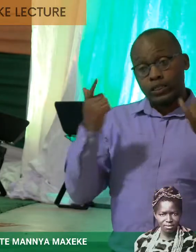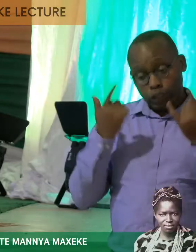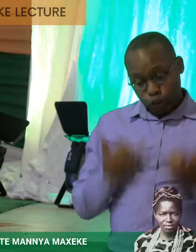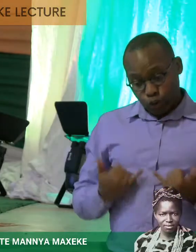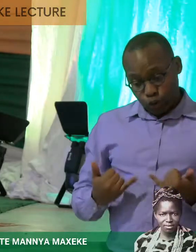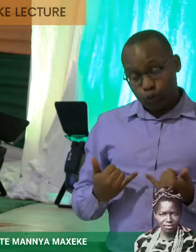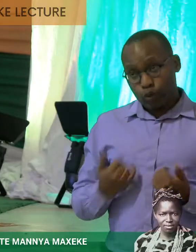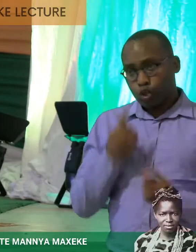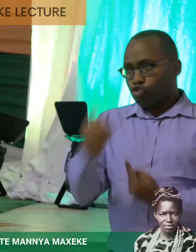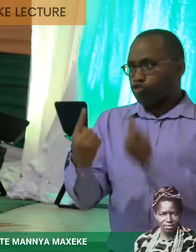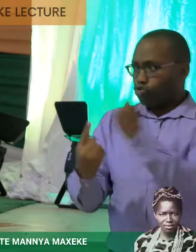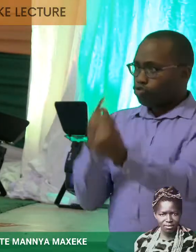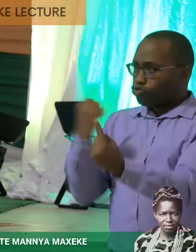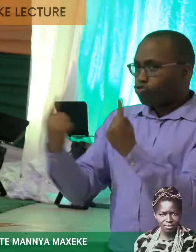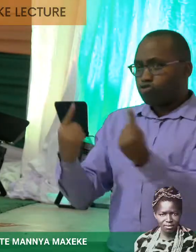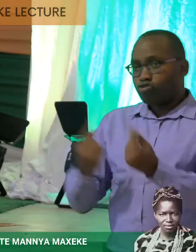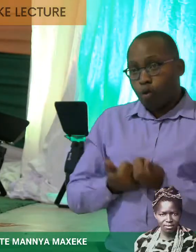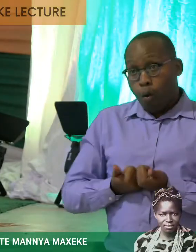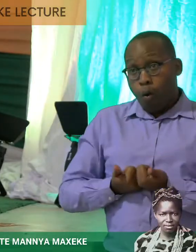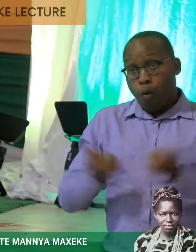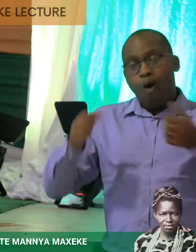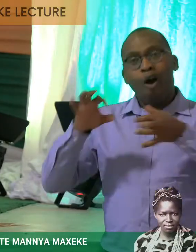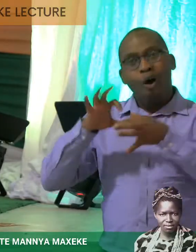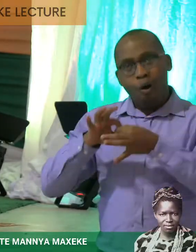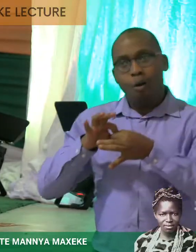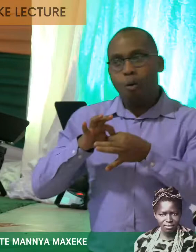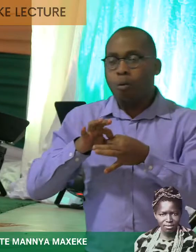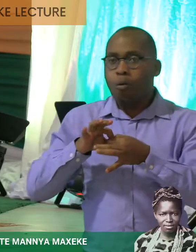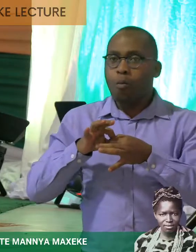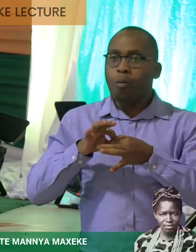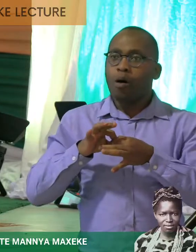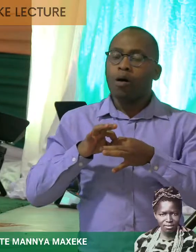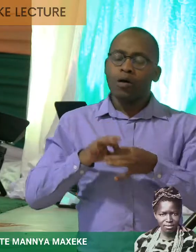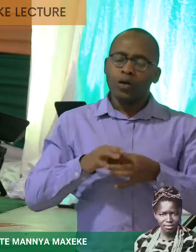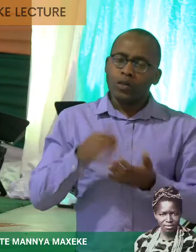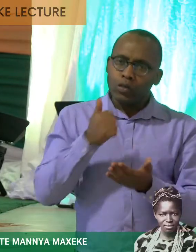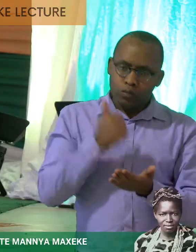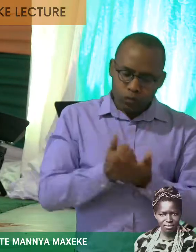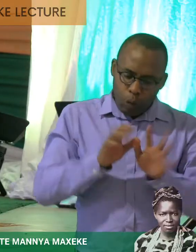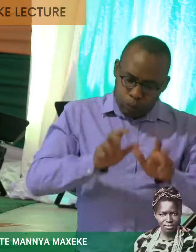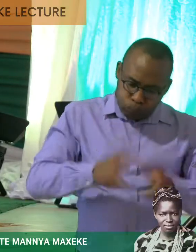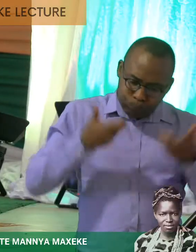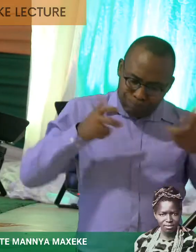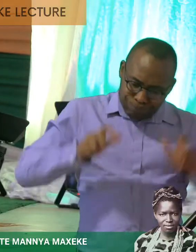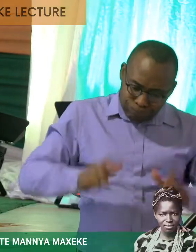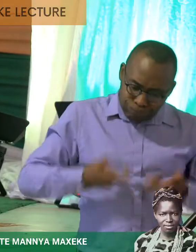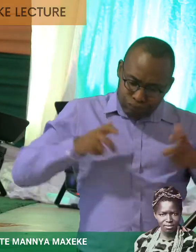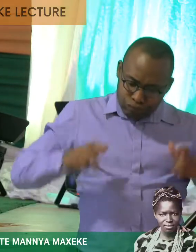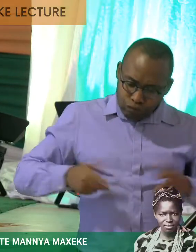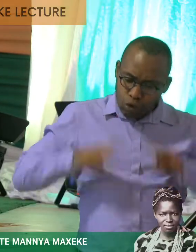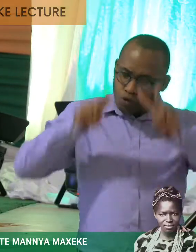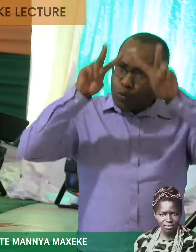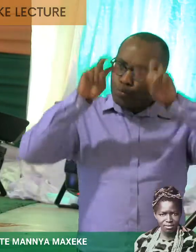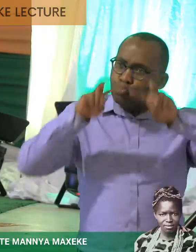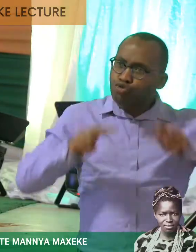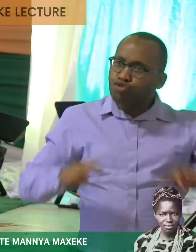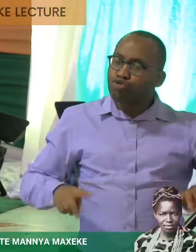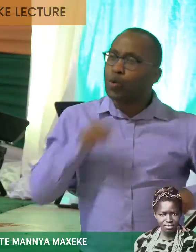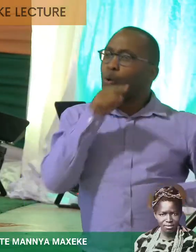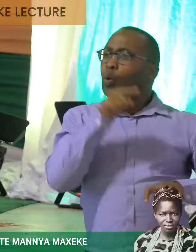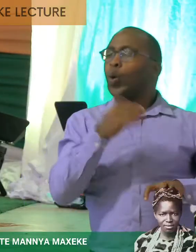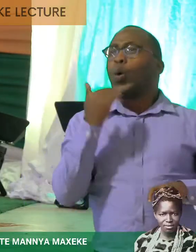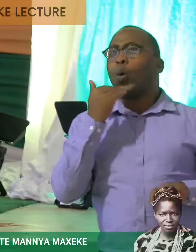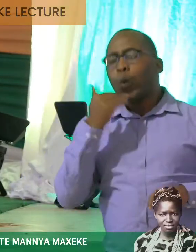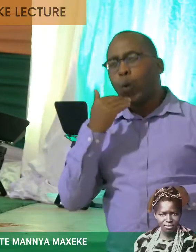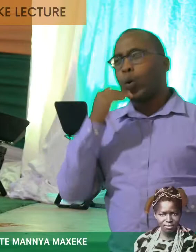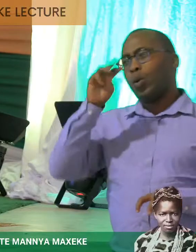be about going out to unearth the many stories untold about our heroines, even